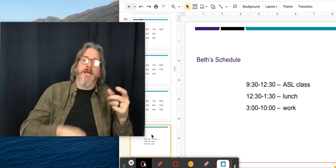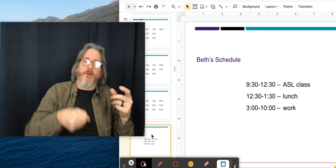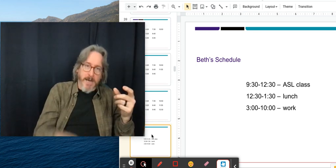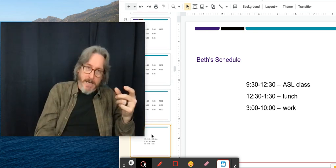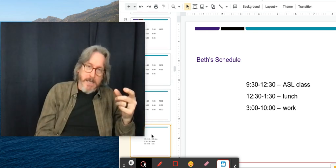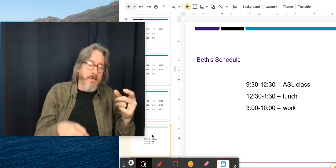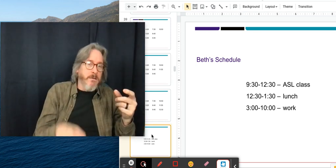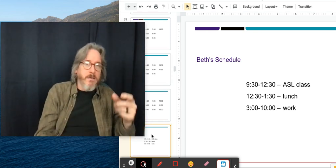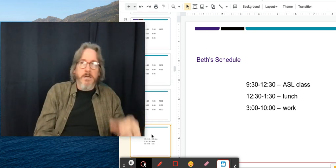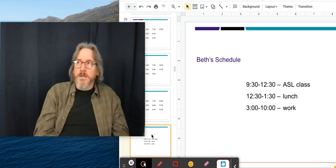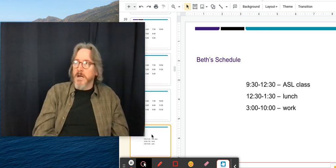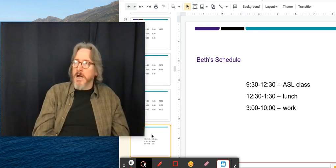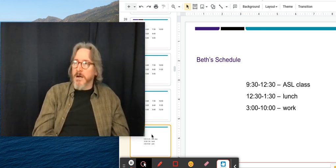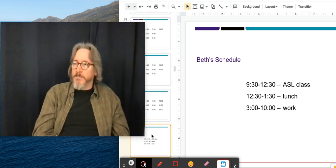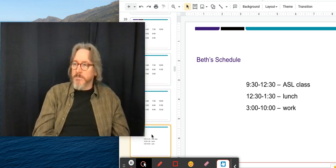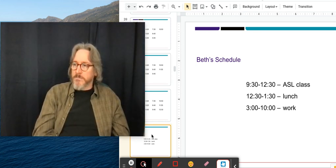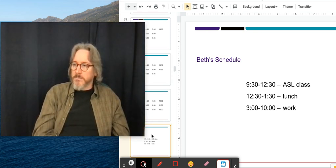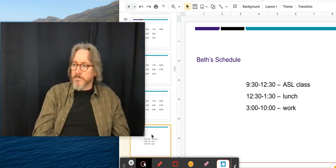keep reiterating it.